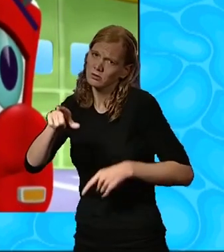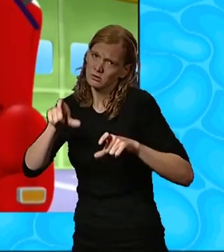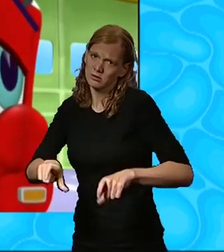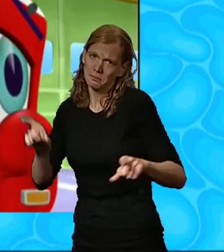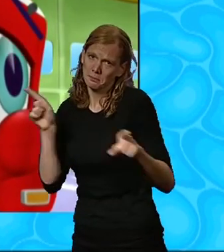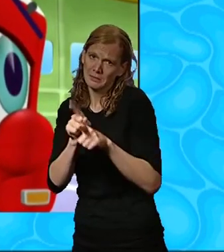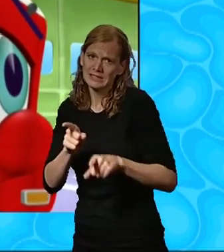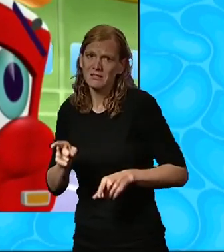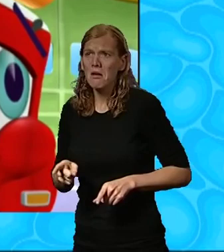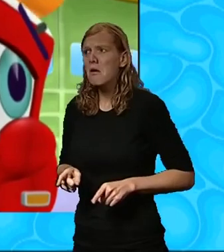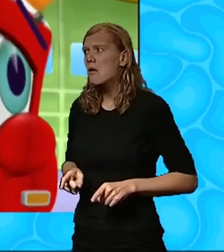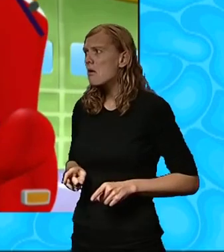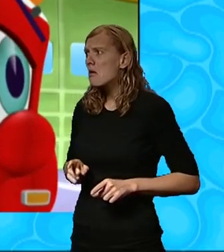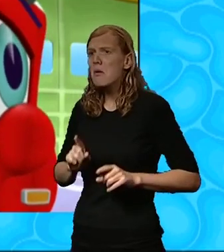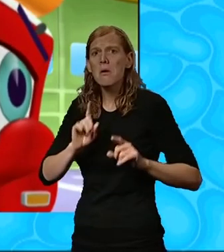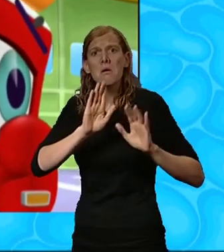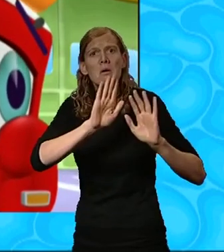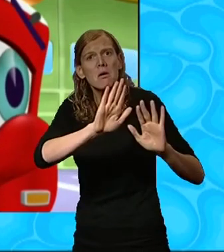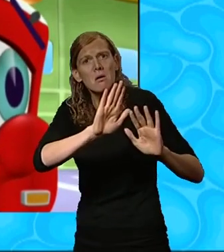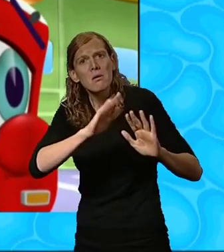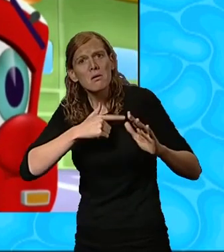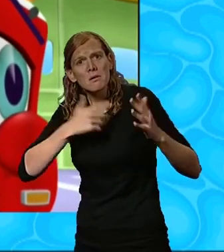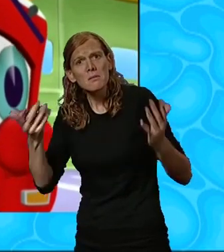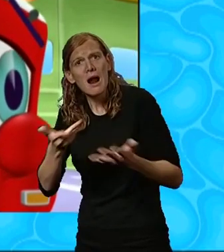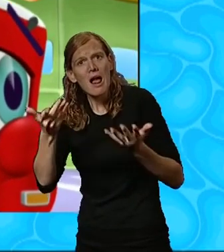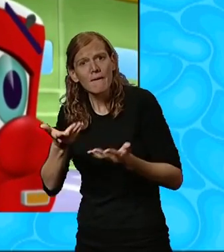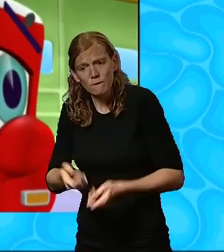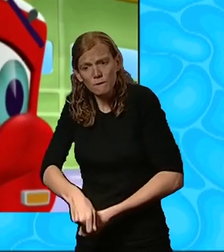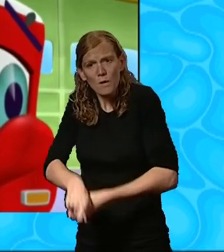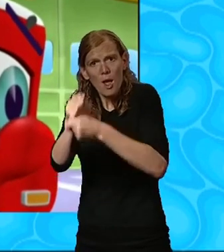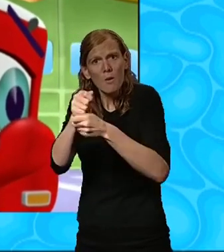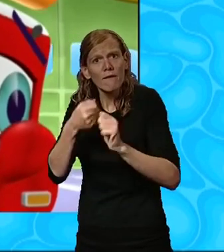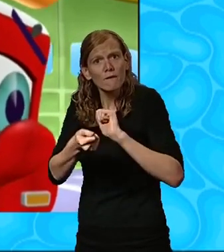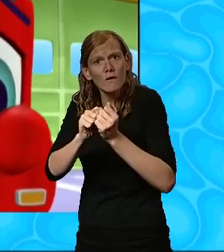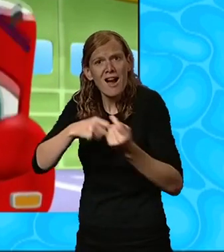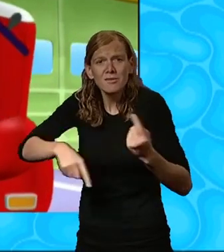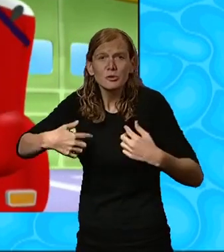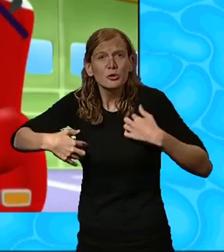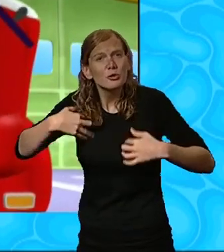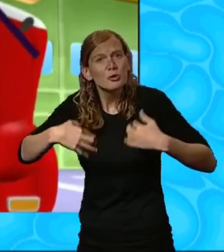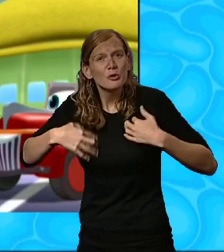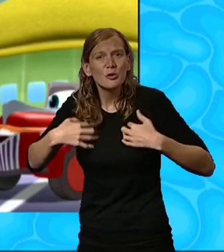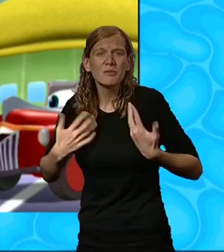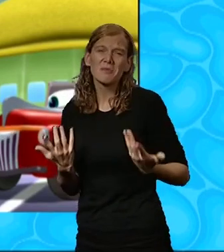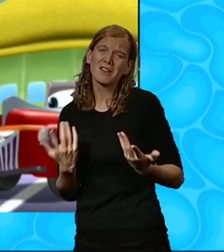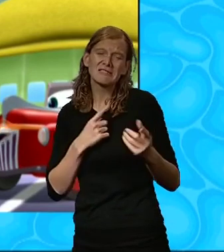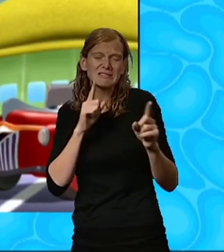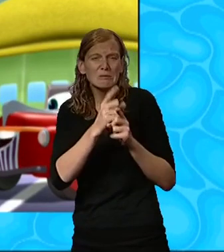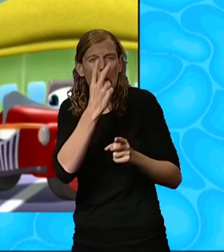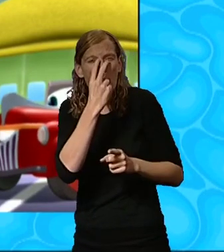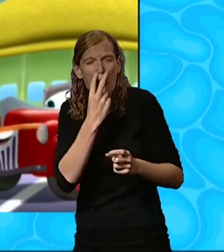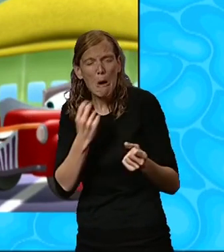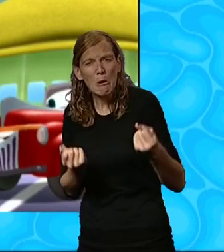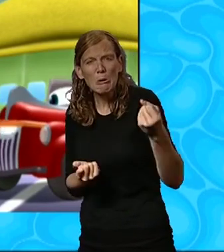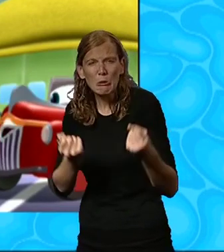volleyball with my friends. I've really been looking forward to it. Meeting some old truck won't be much fun. Don't be so